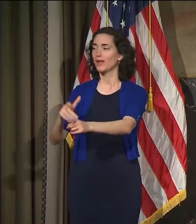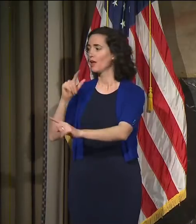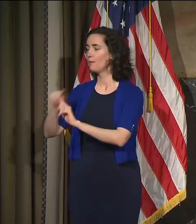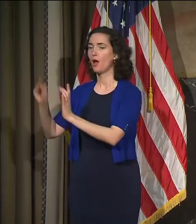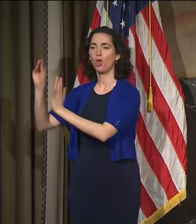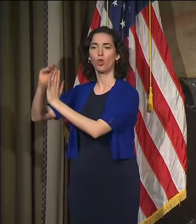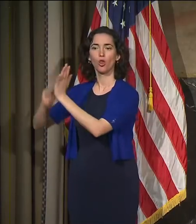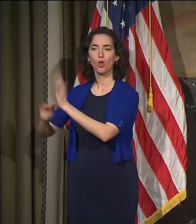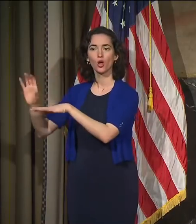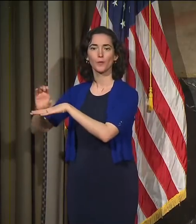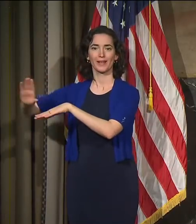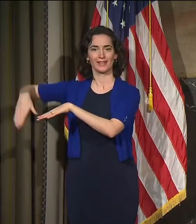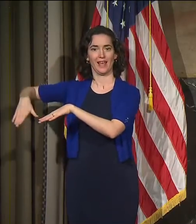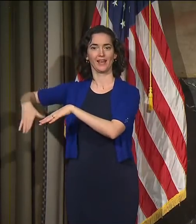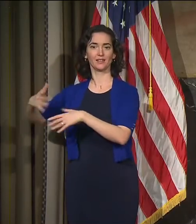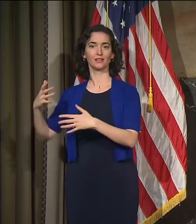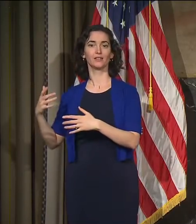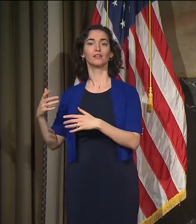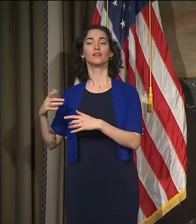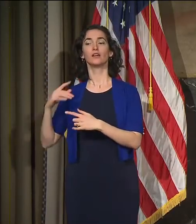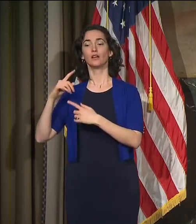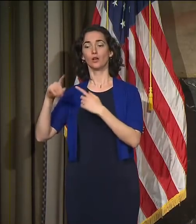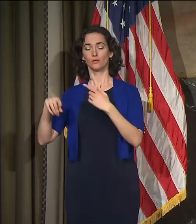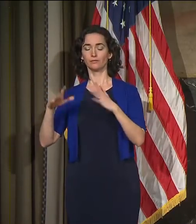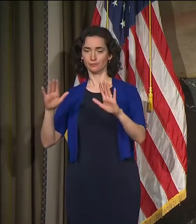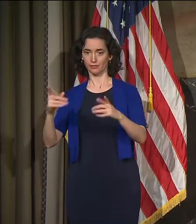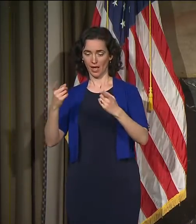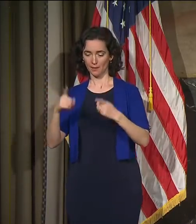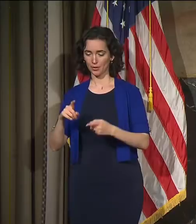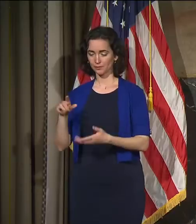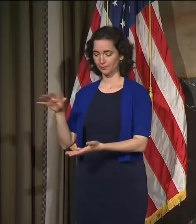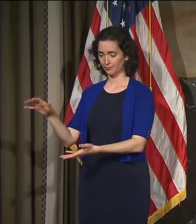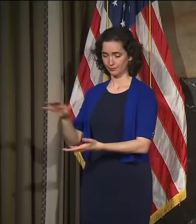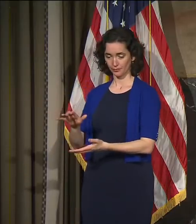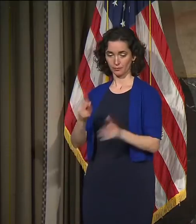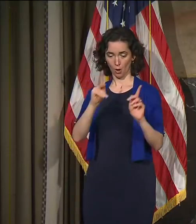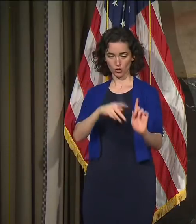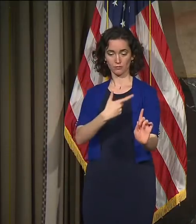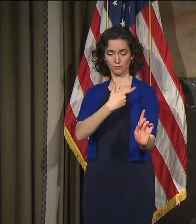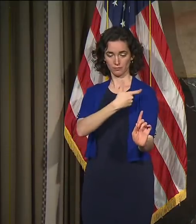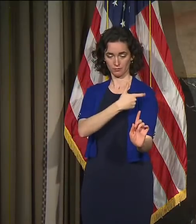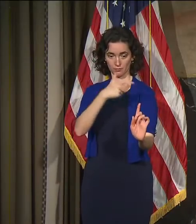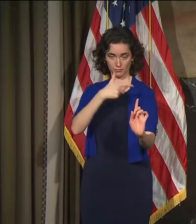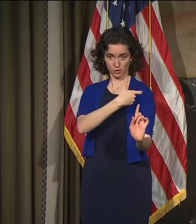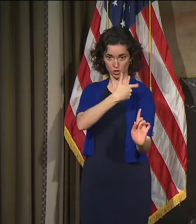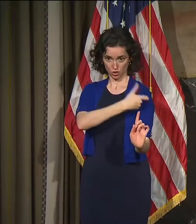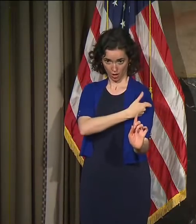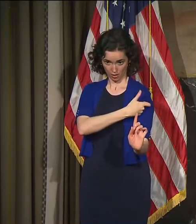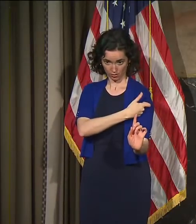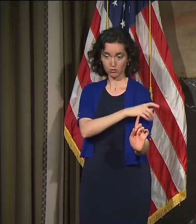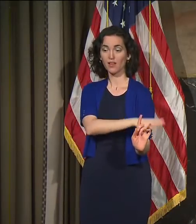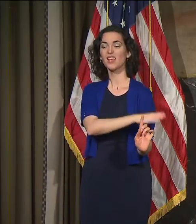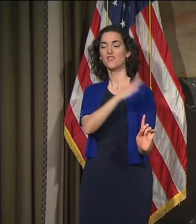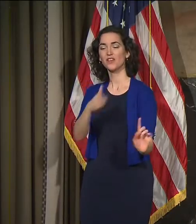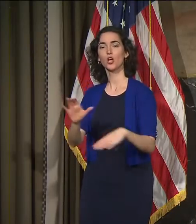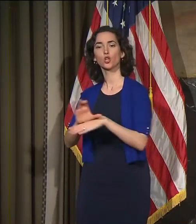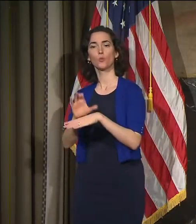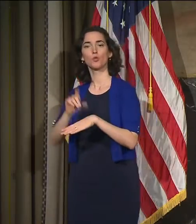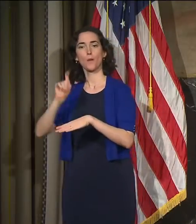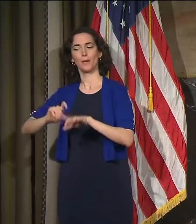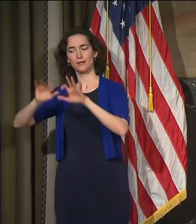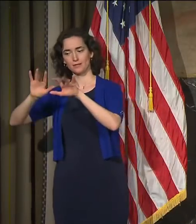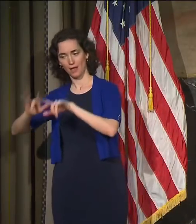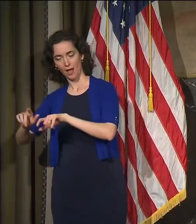time between that gets, when the dose is administered and when it gets put into the system in